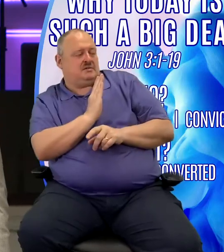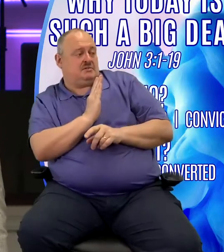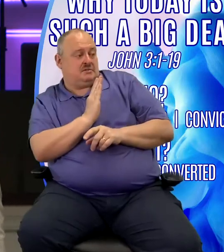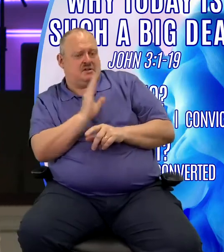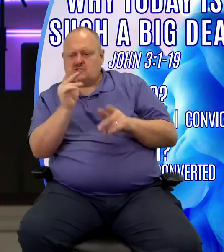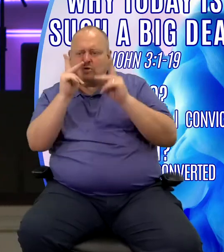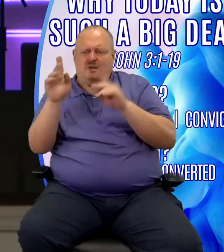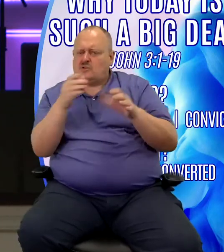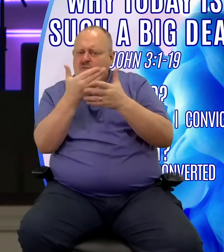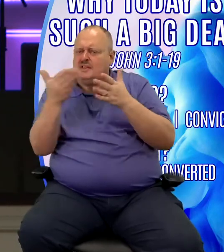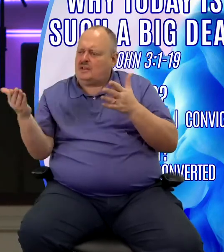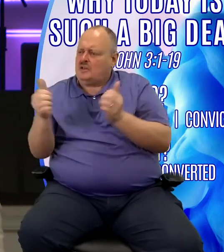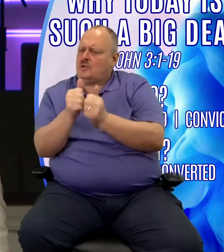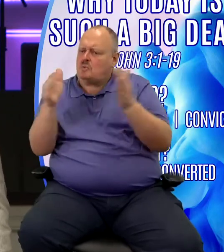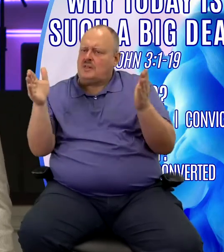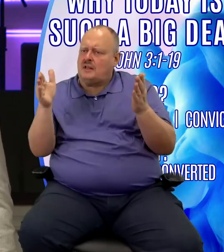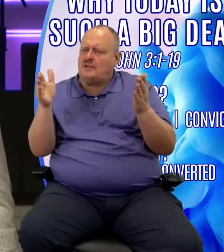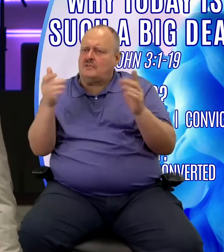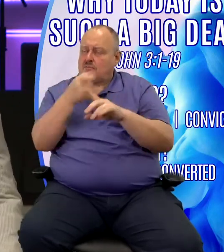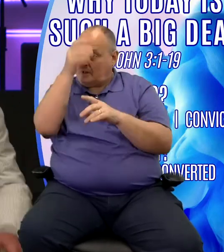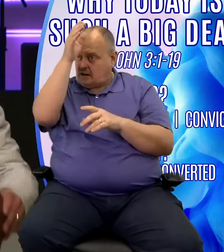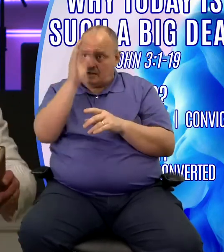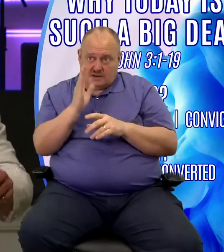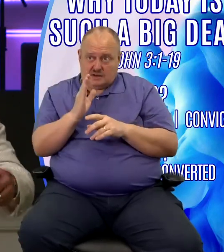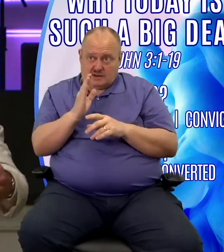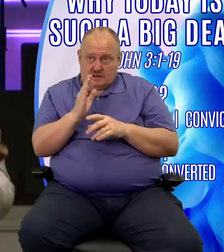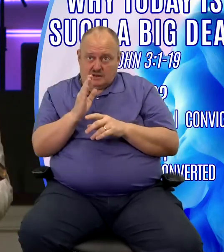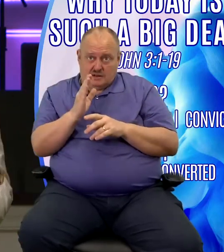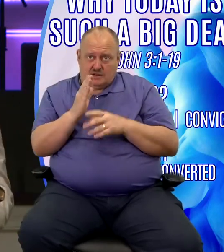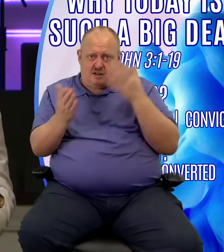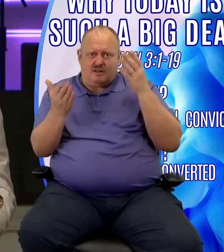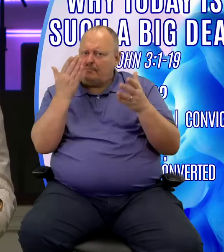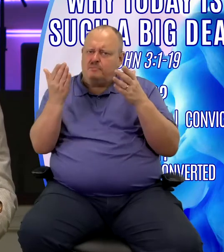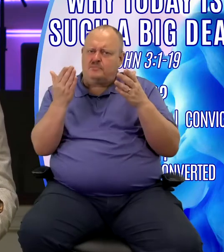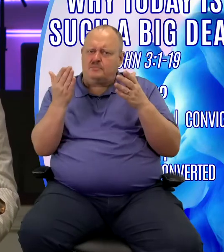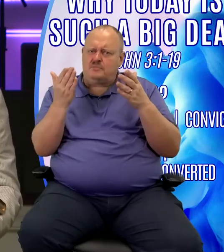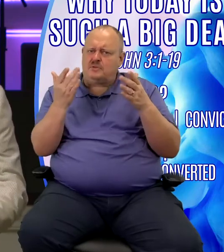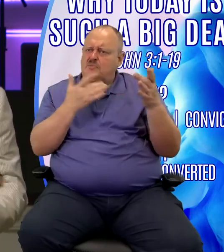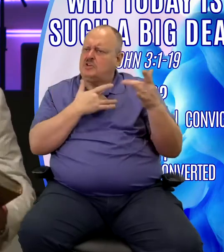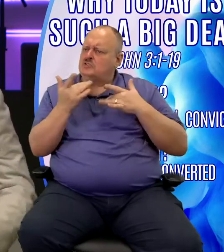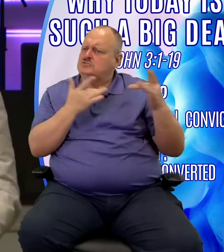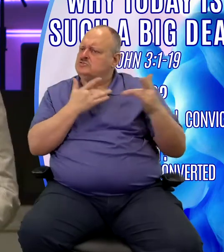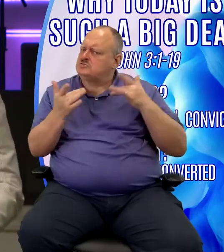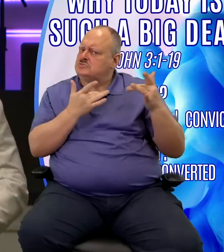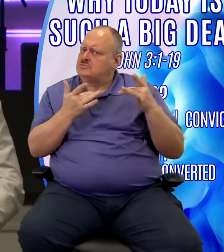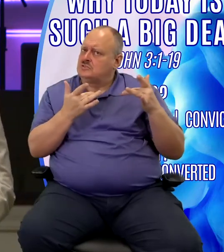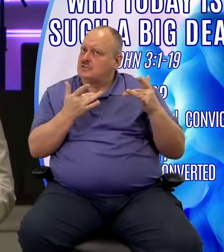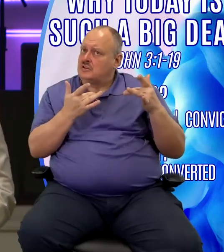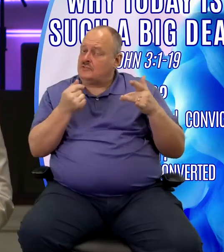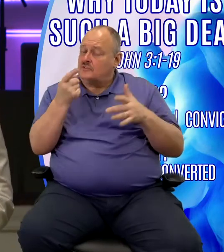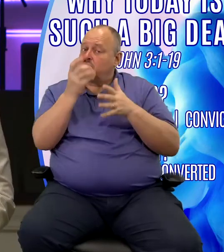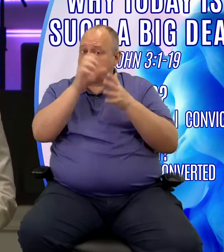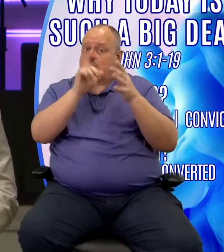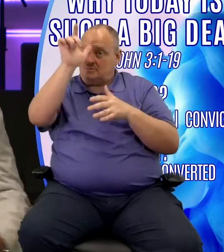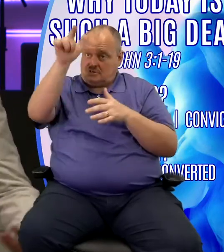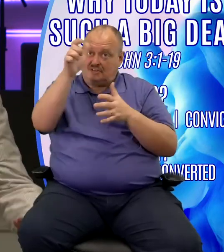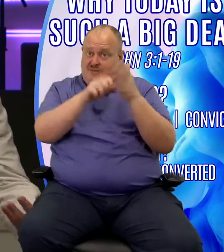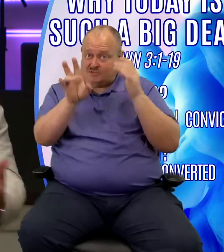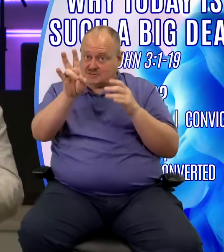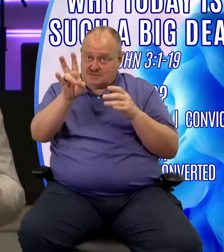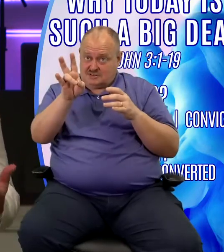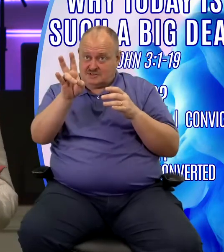could do these things unless he was from God. And so there might have been a little bit of a concern. I mean, after all, a few chapters later in chapter 7,